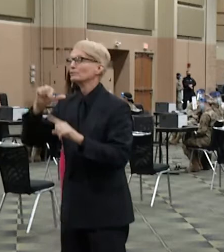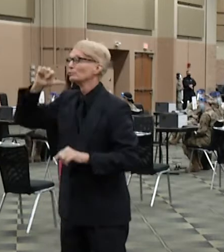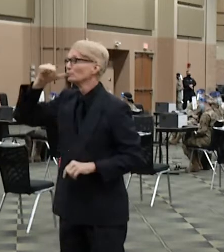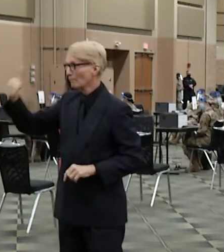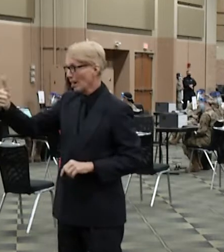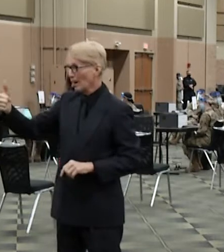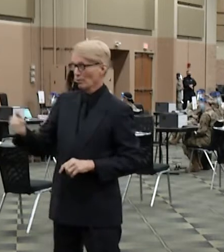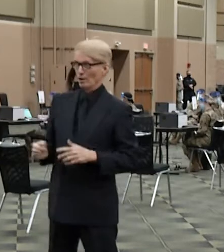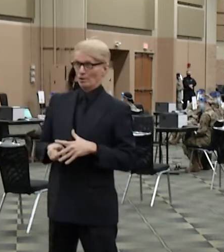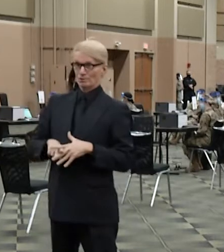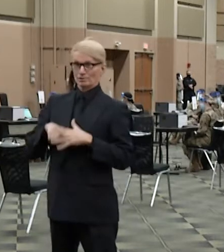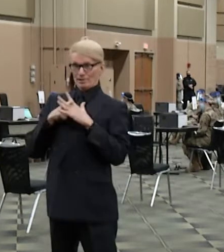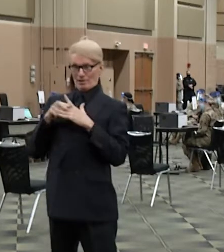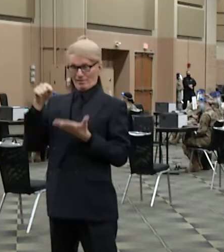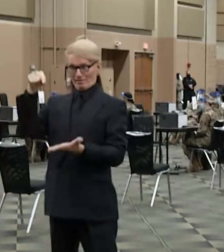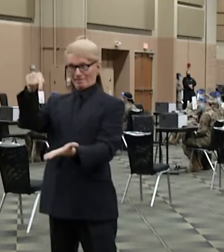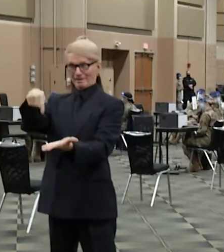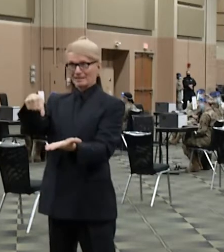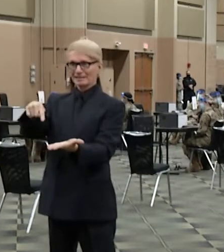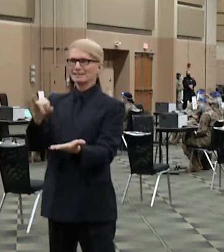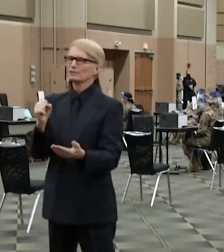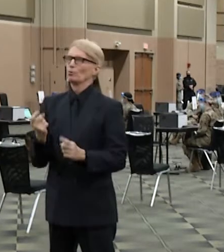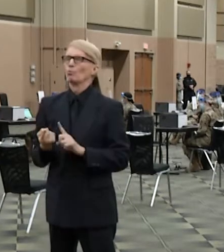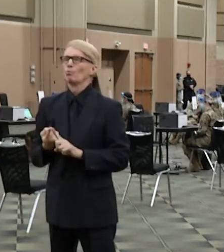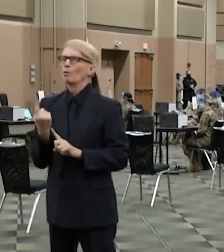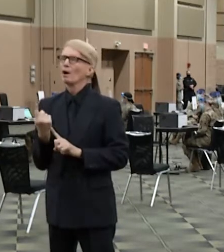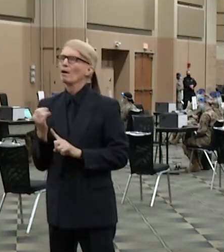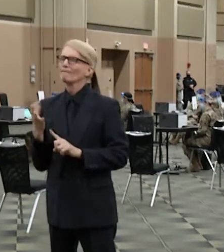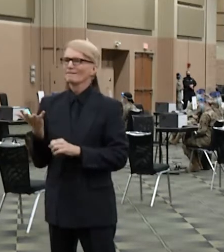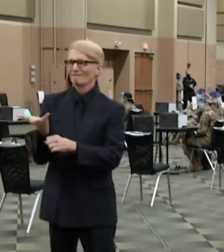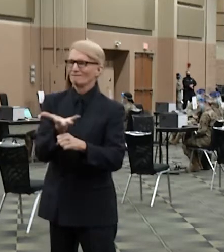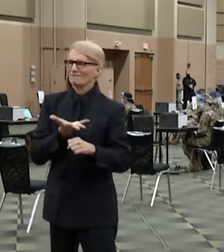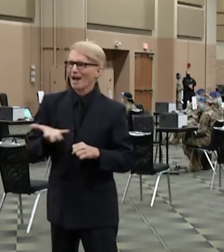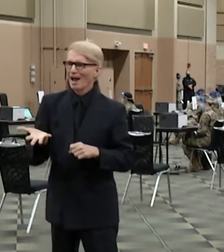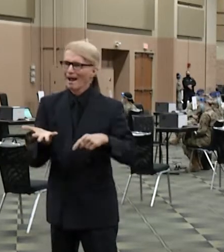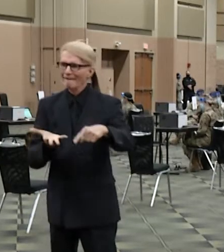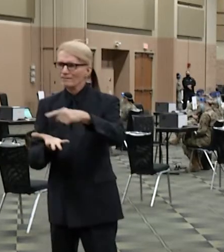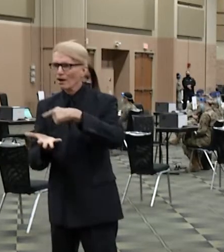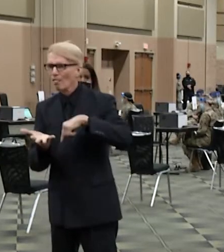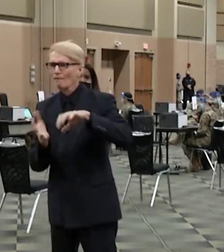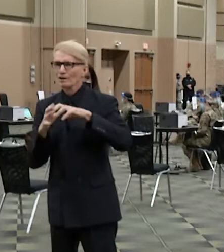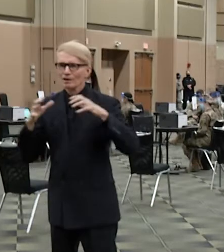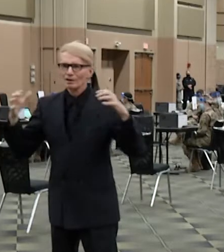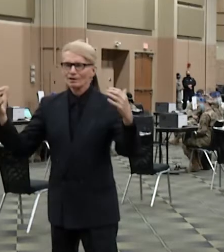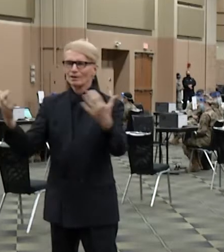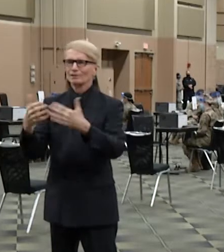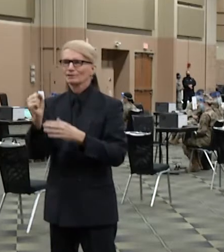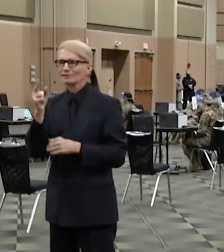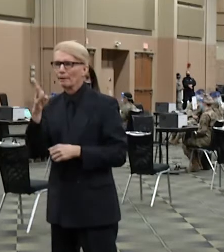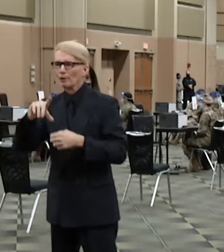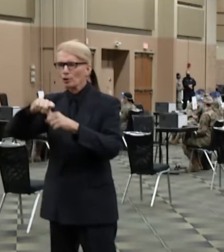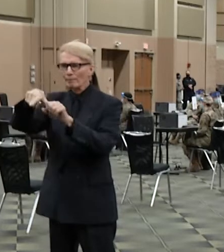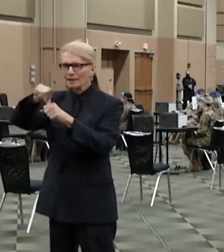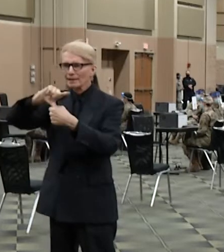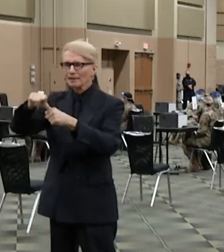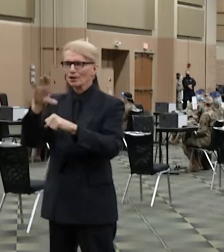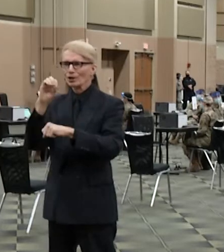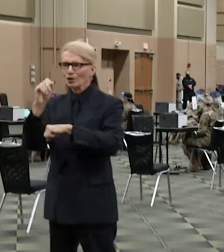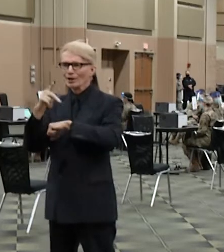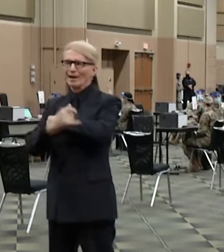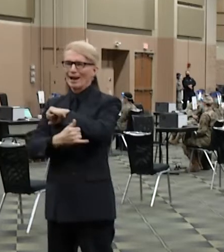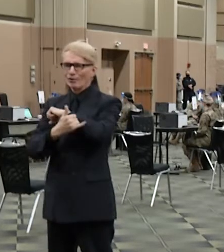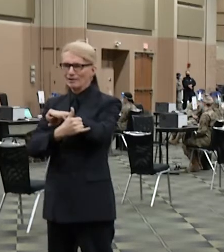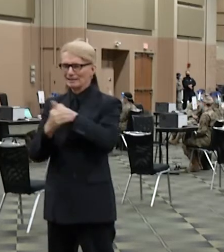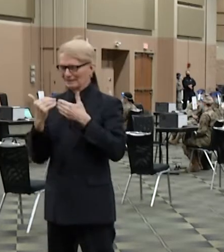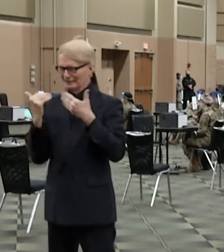this site represents one of at least 5 larger vaccination sites that will be opening across suburban Cook County in the coming days